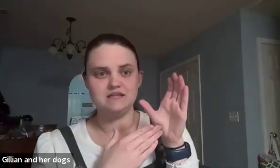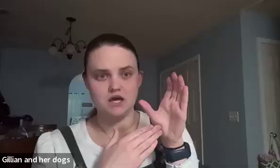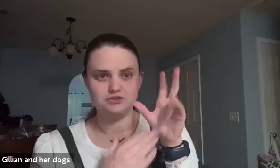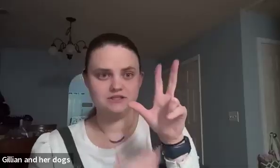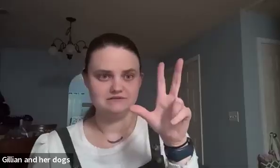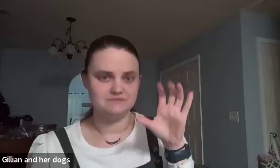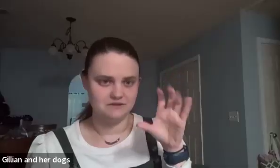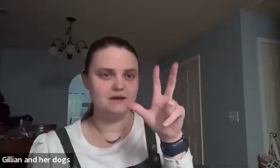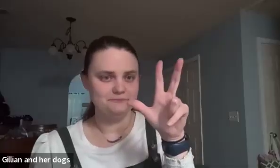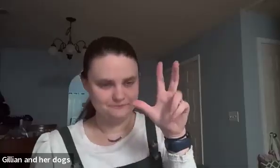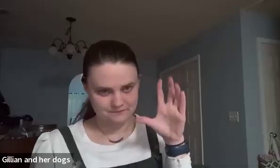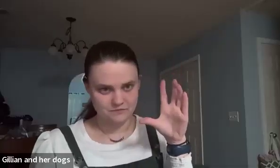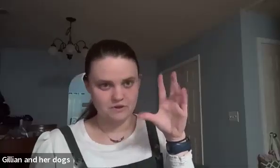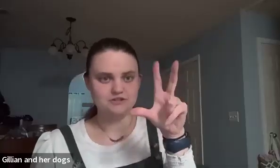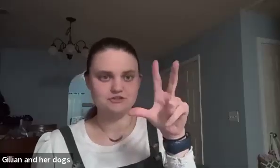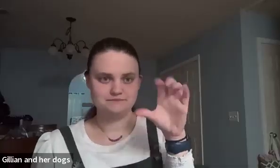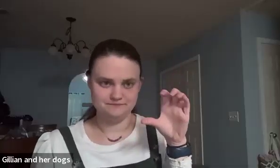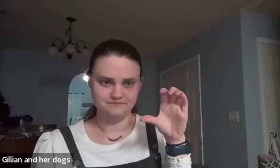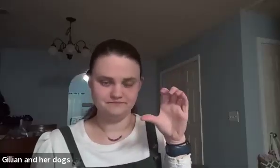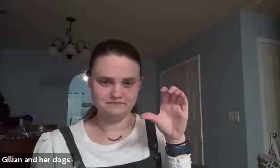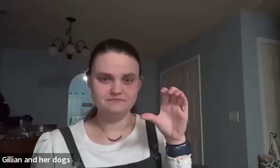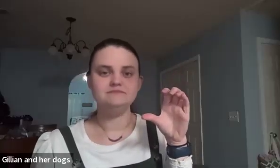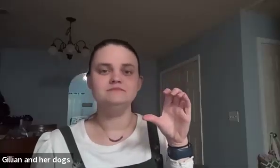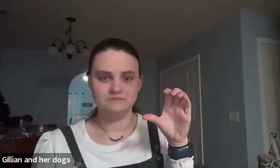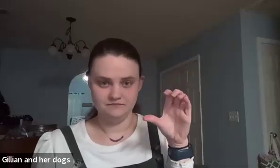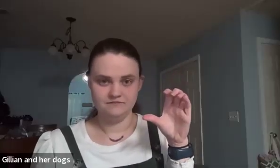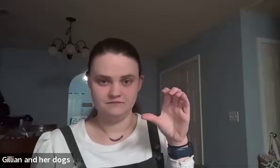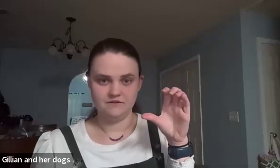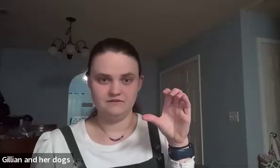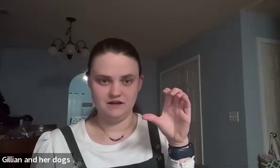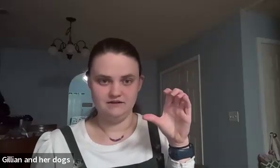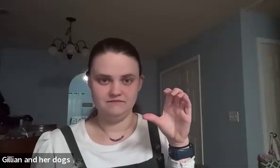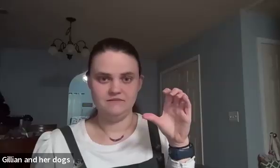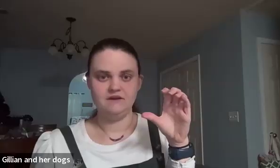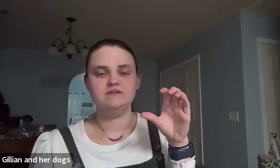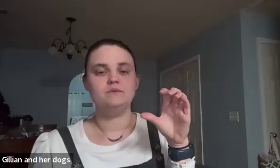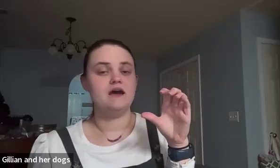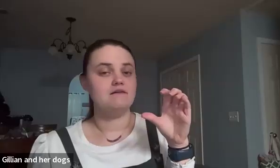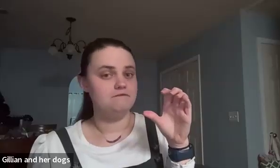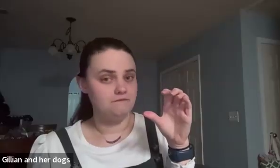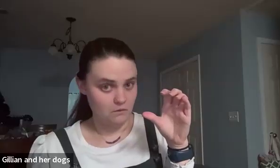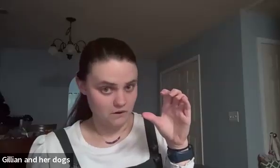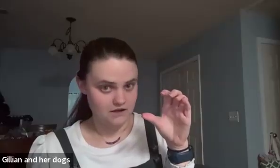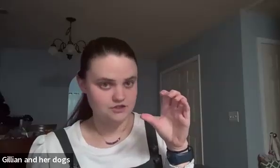is the 100. Okay? 300. All right. Then we have